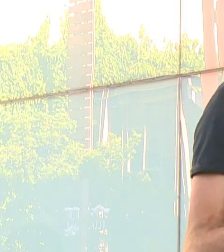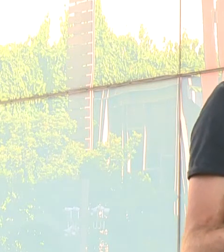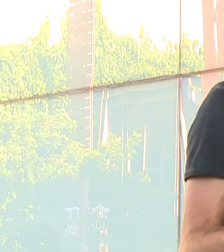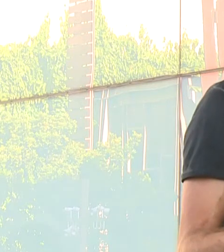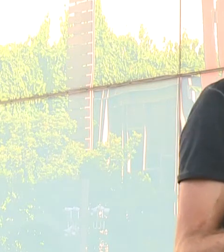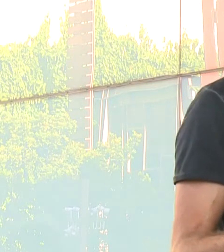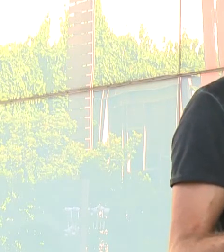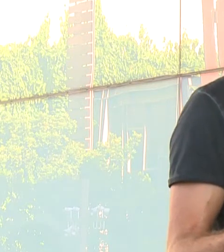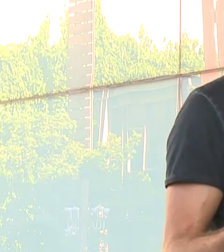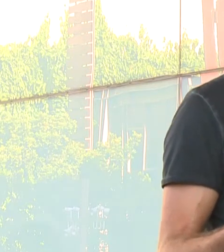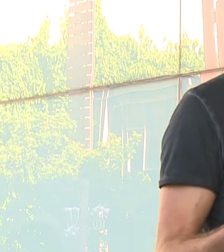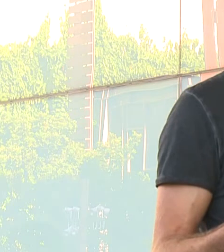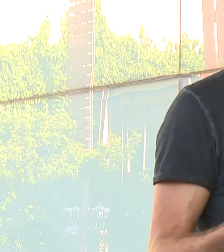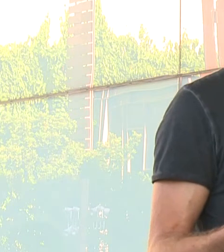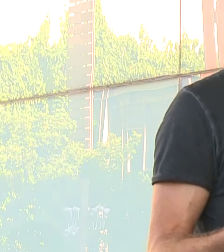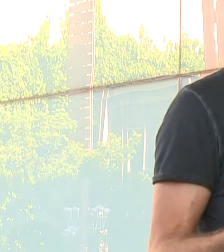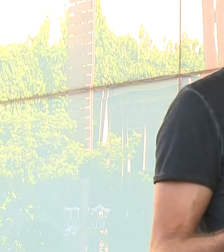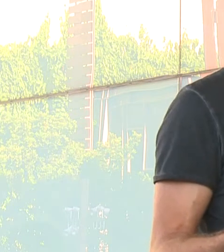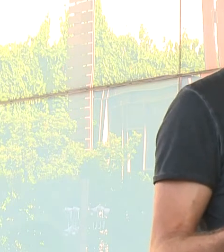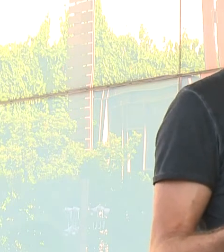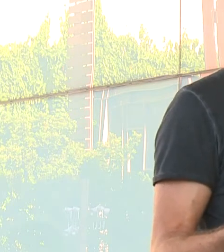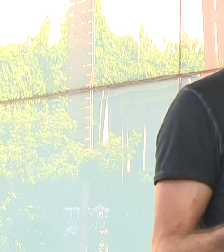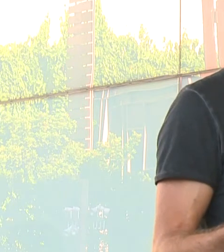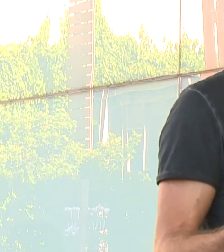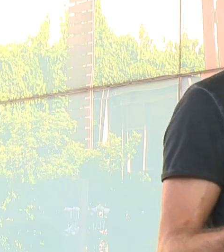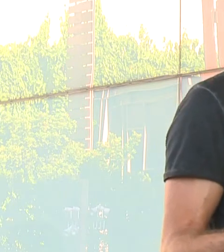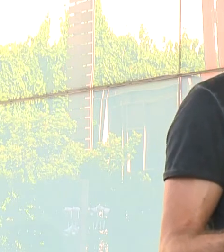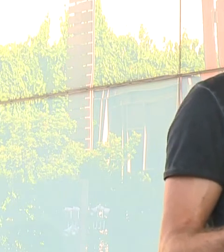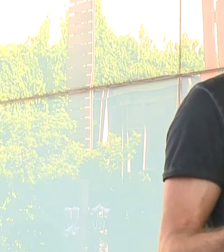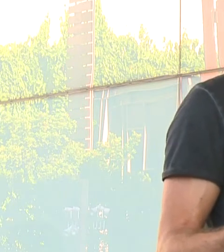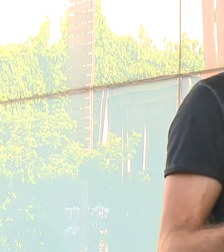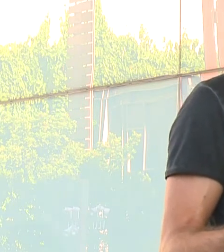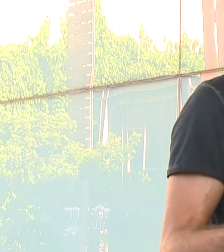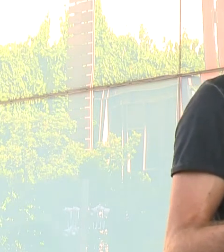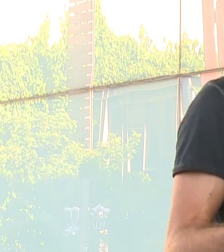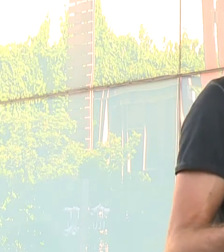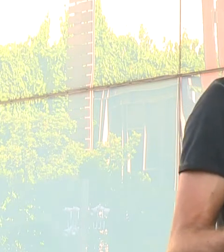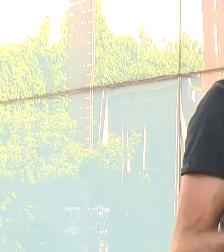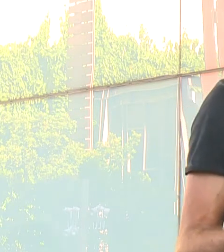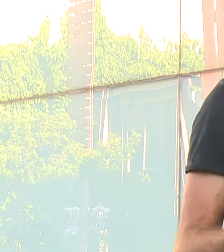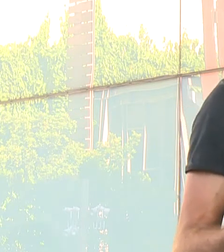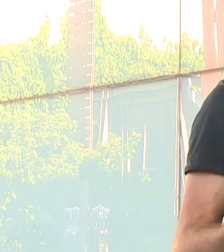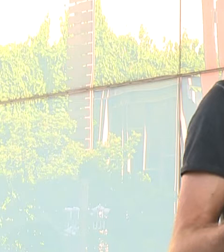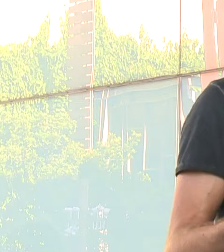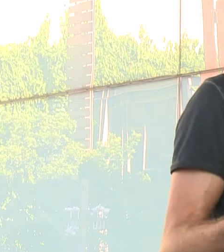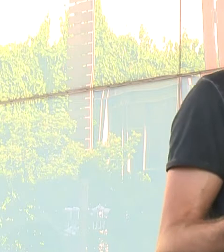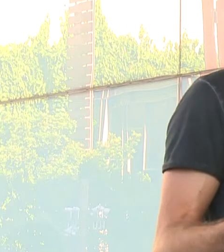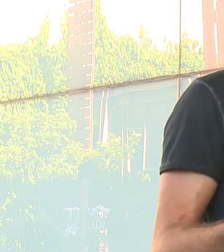schools like there are now to learn this craft. The only way was on the job, and it was once a very small industry